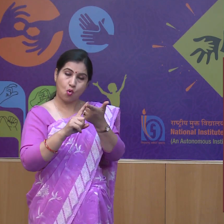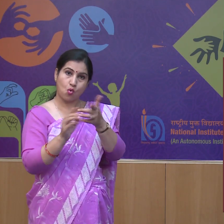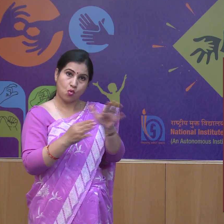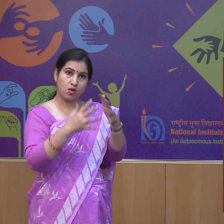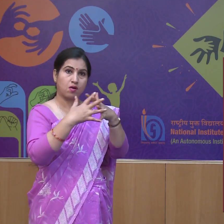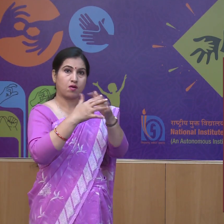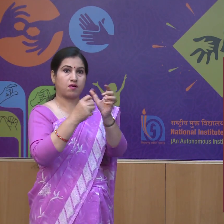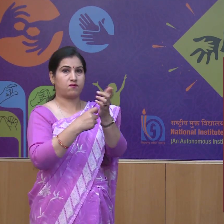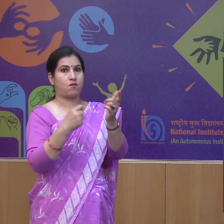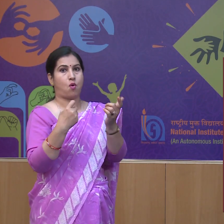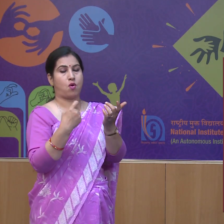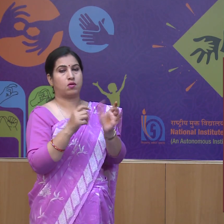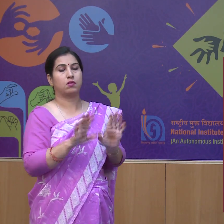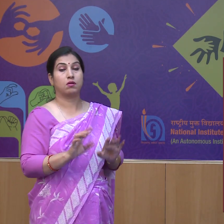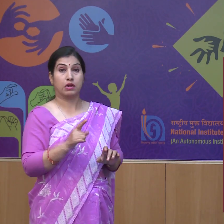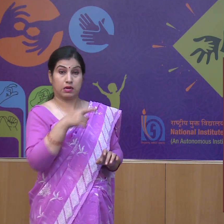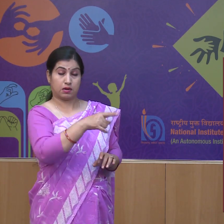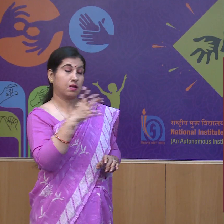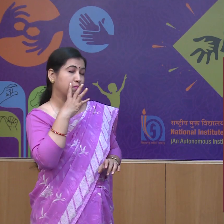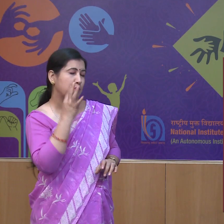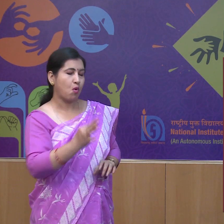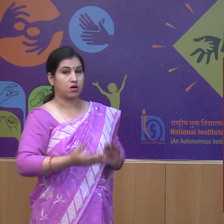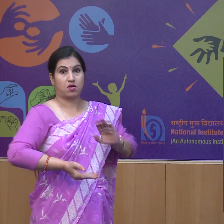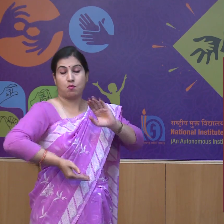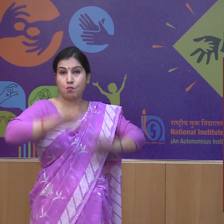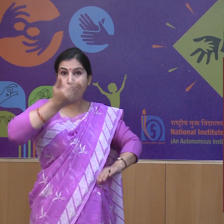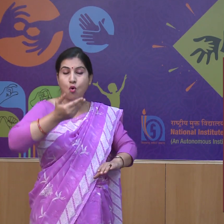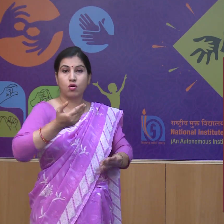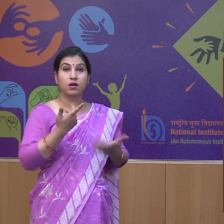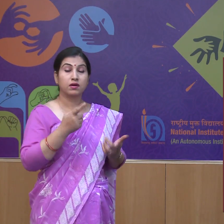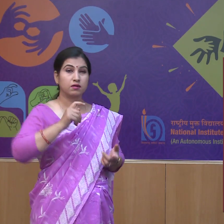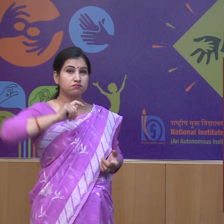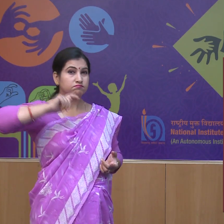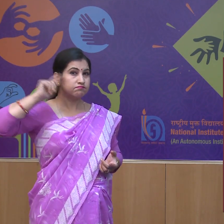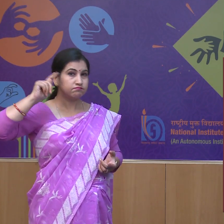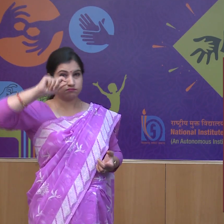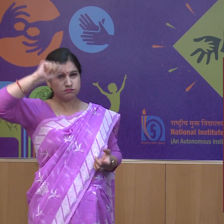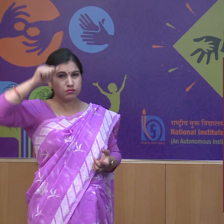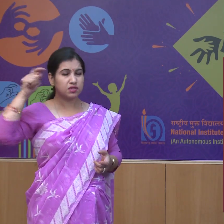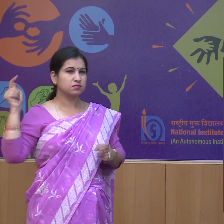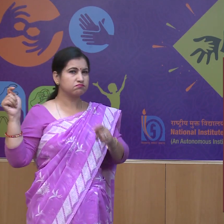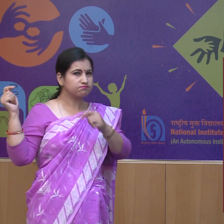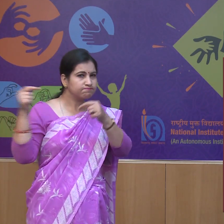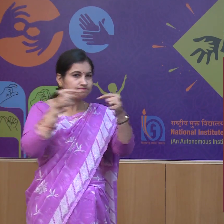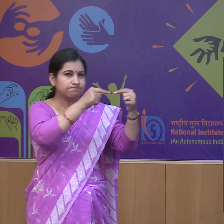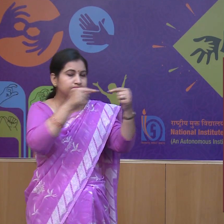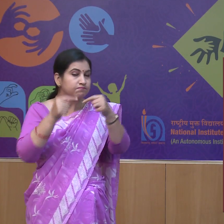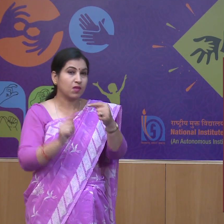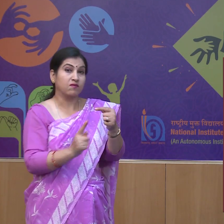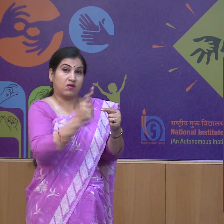The most important of all the anti-British struggles arose in the state